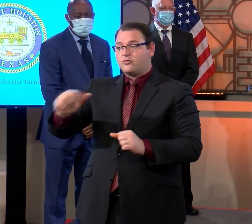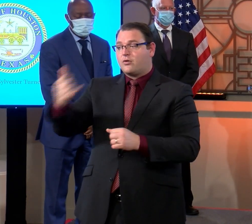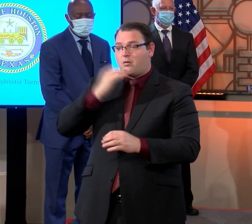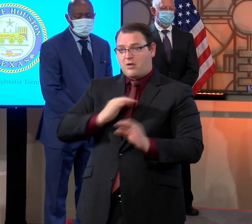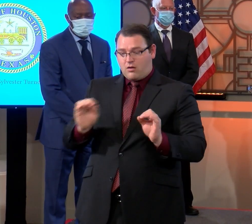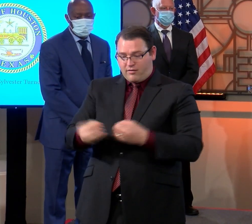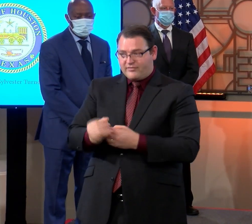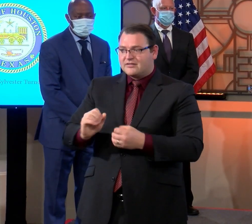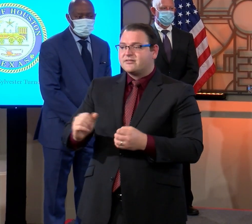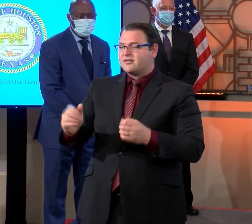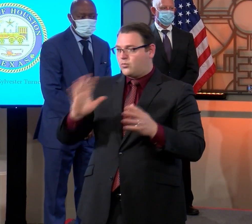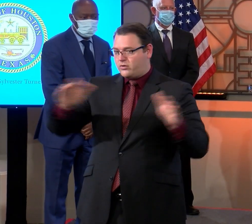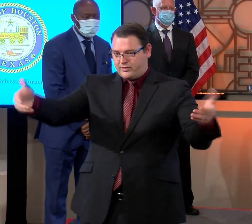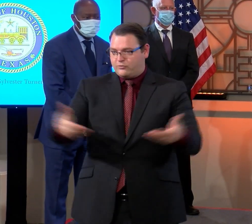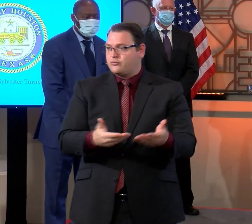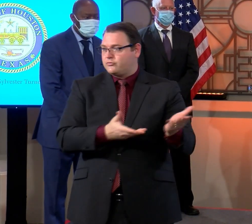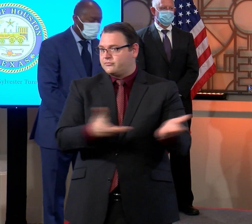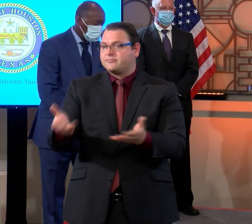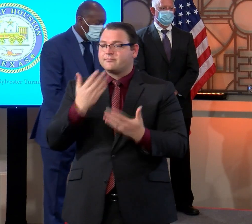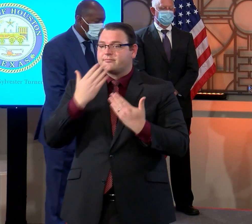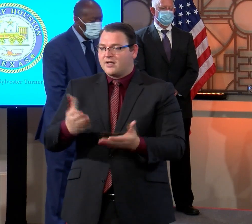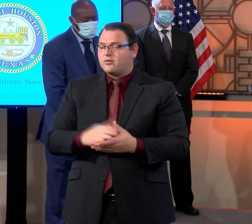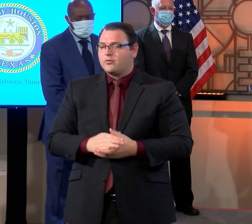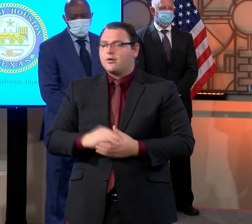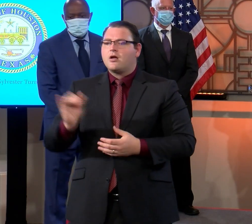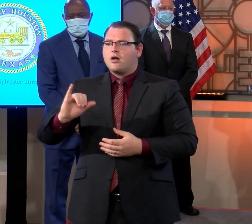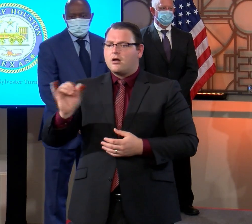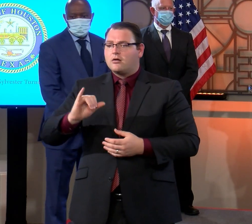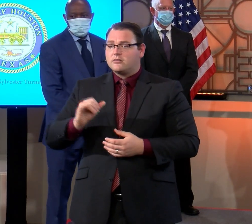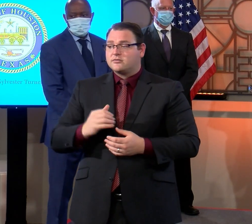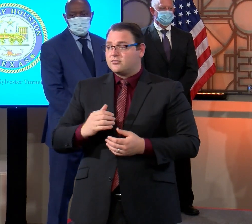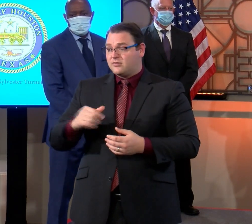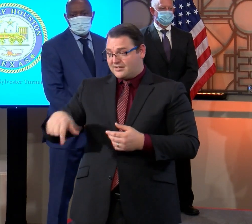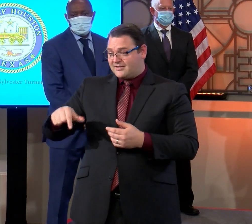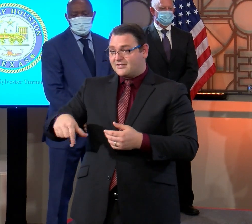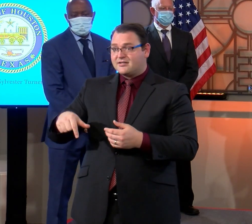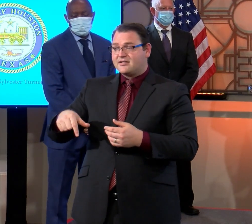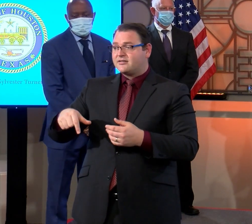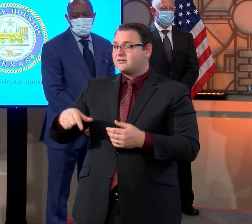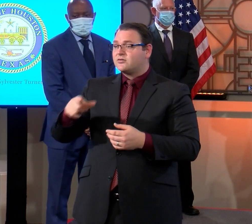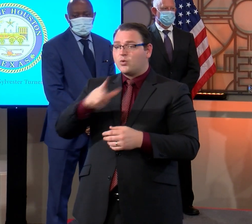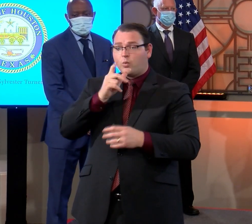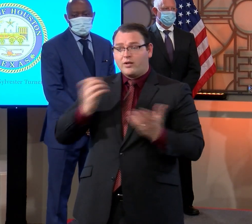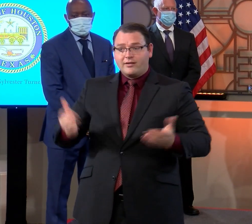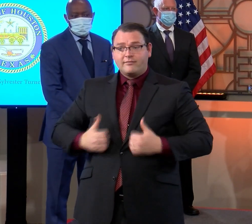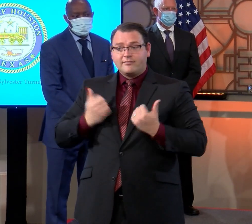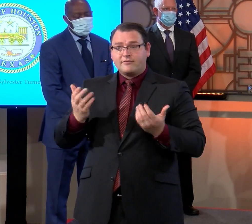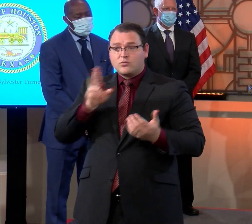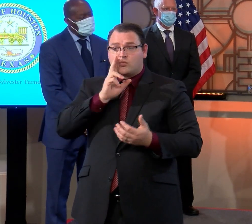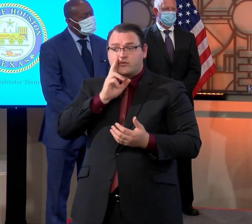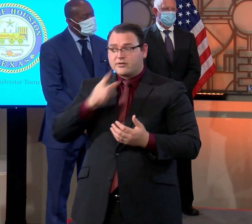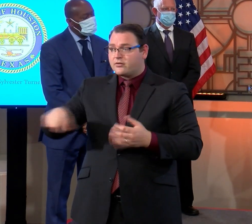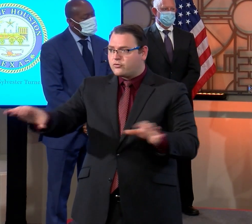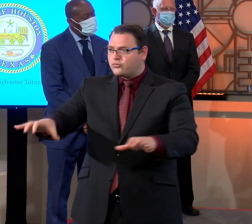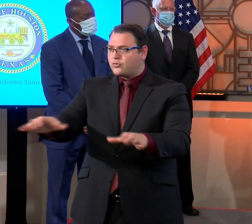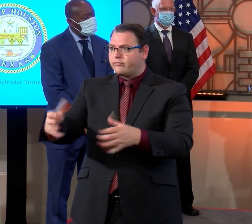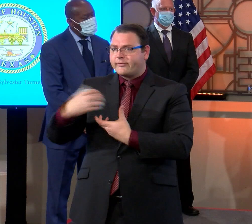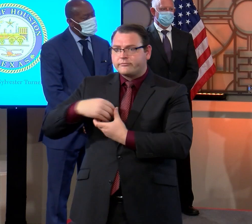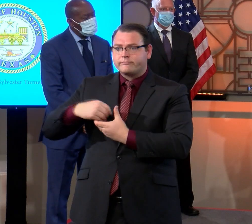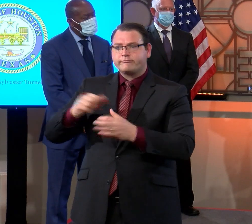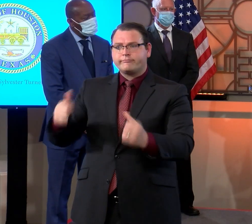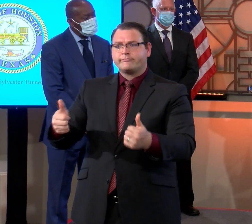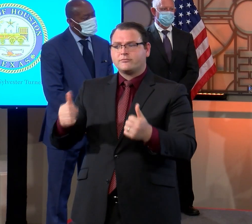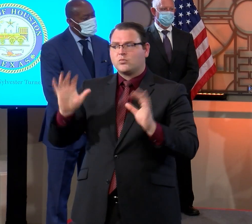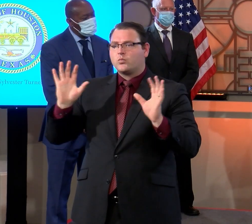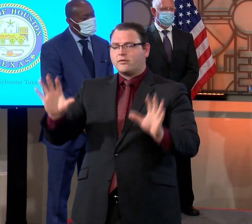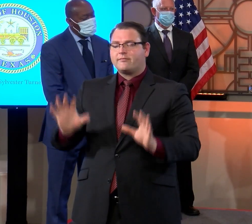832-393-3008, and we'll make that connection for you. So thank you. And appreciate everything that citizens of the city of Houston are doing. The reasons why our numbers